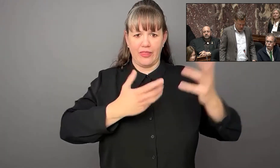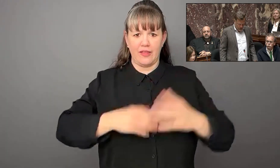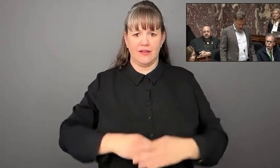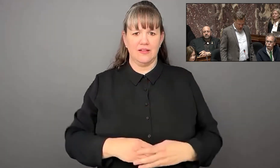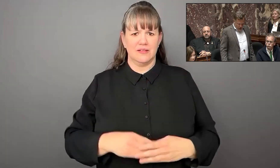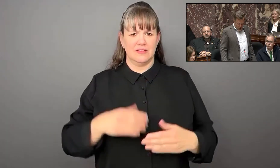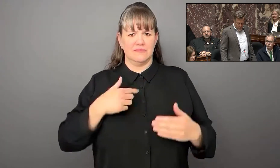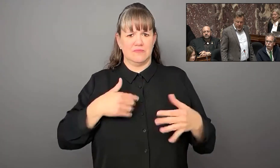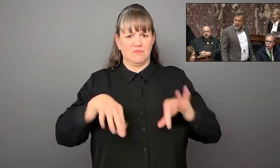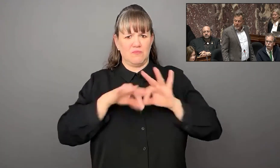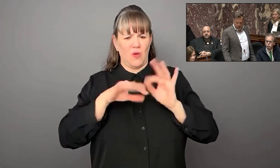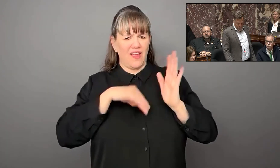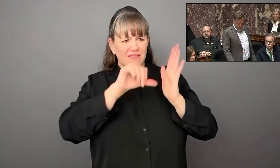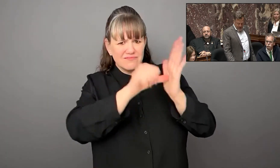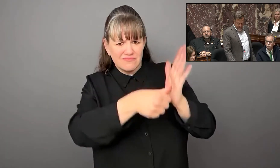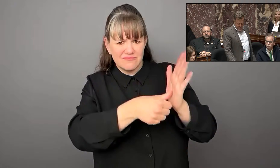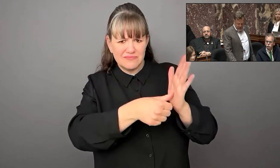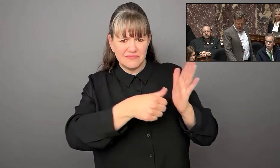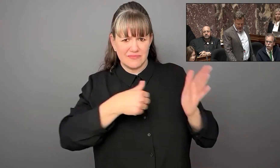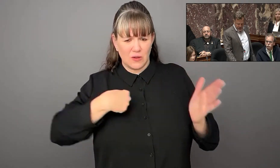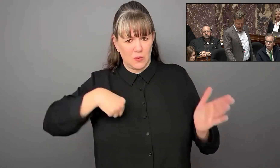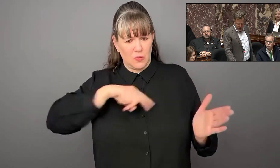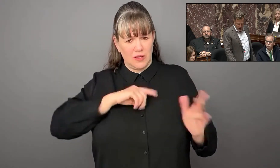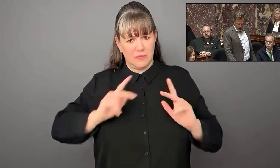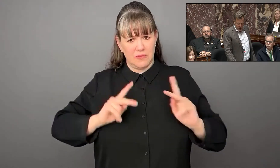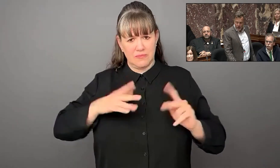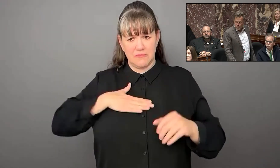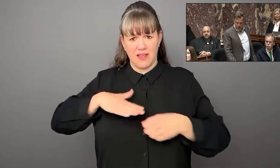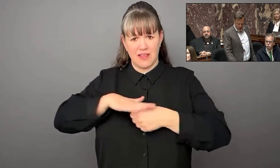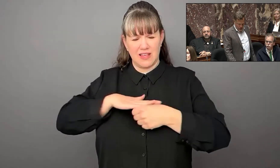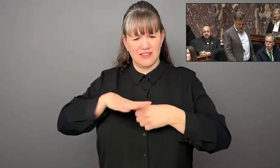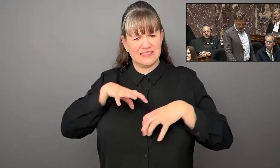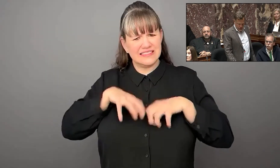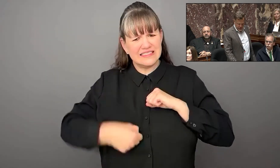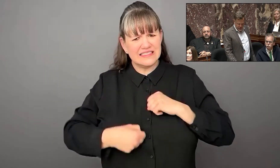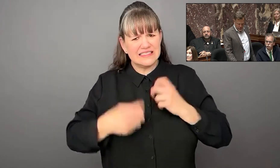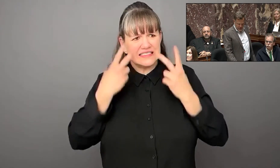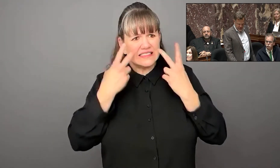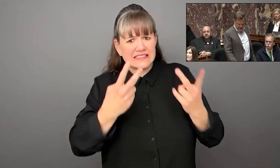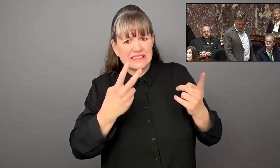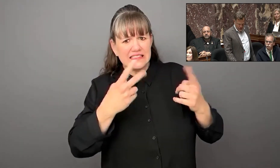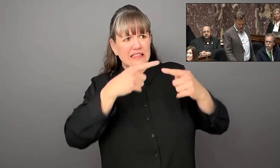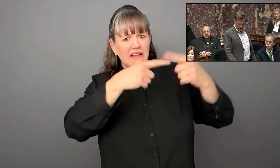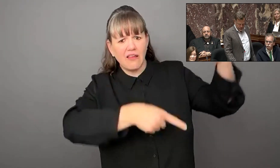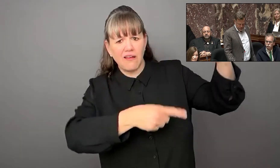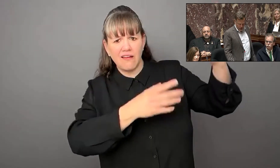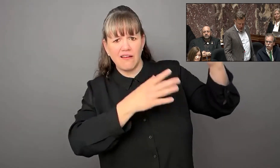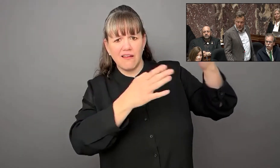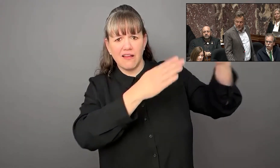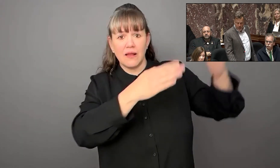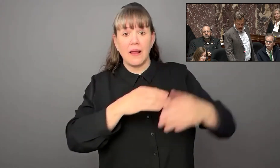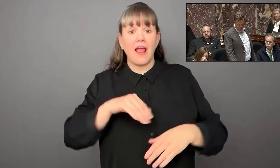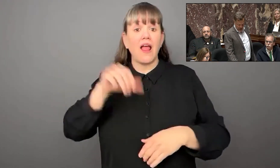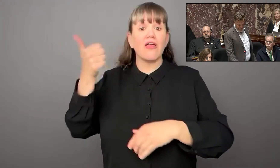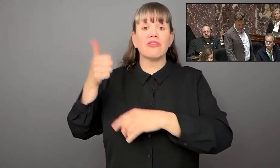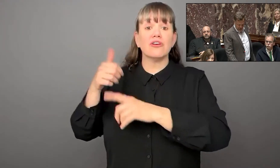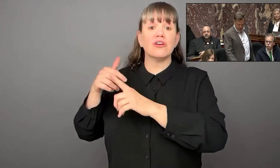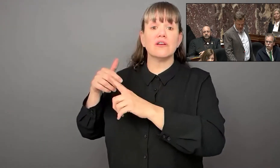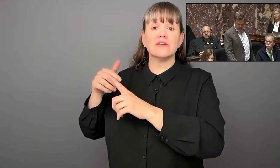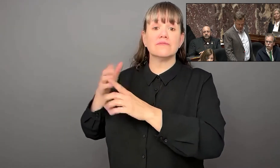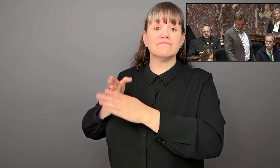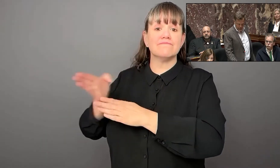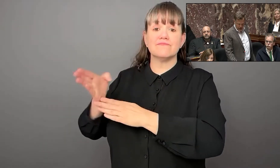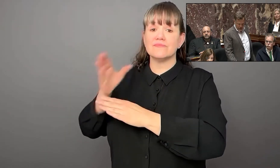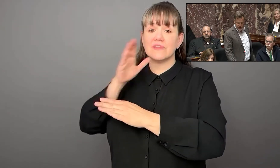this. A failure to meet legislated targets in any other area would bring harsh criticism, and this is no different. Climate inaction means